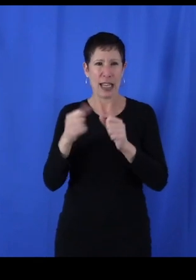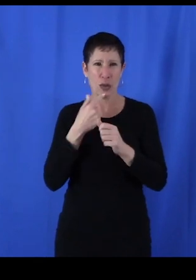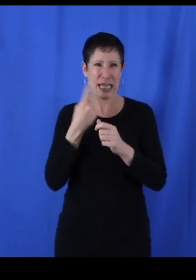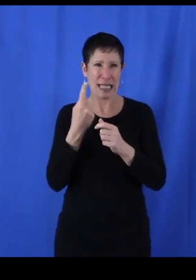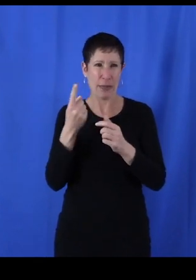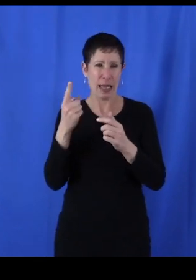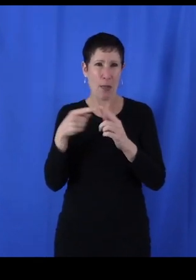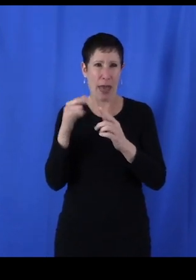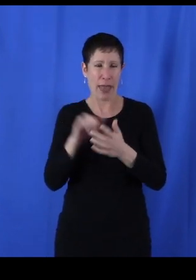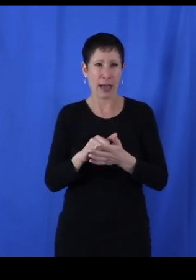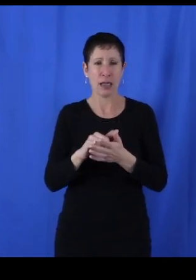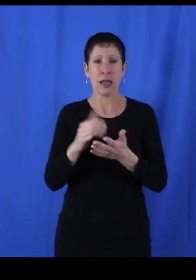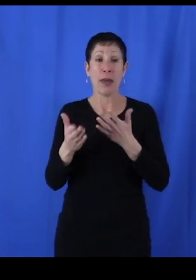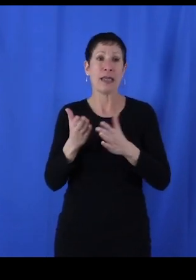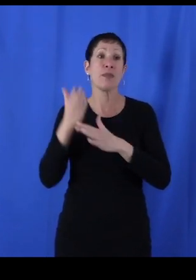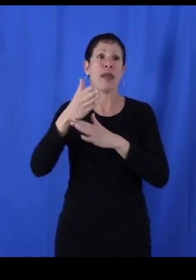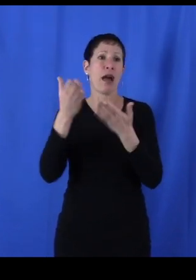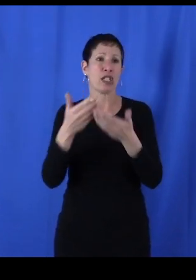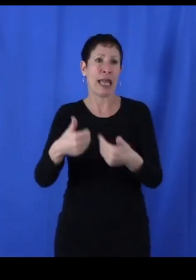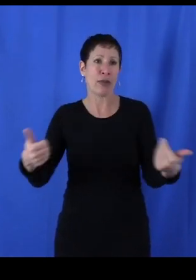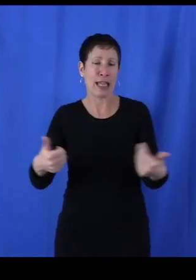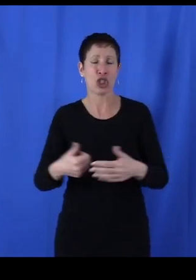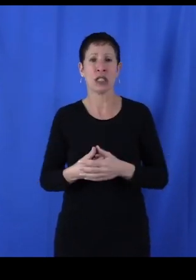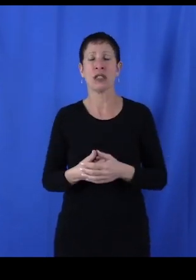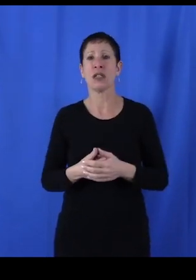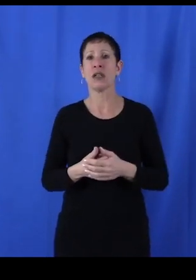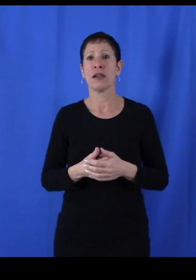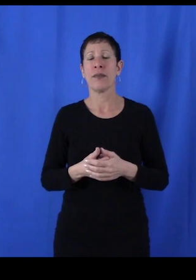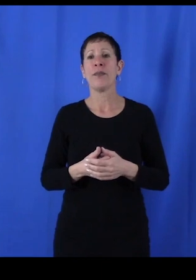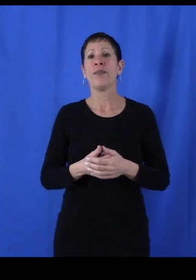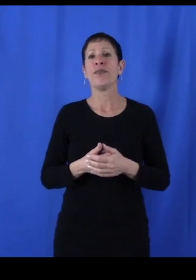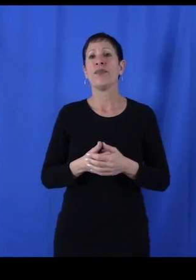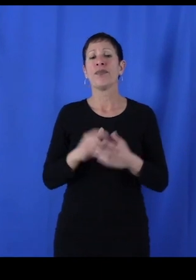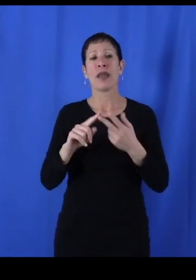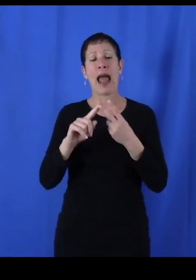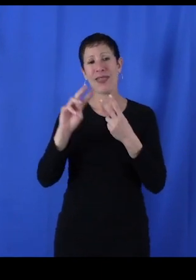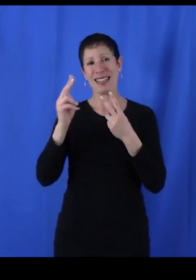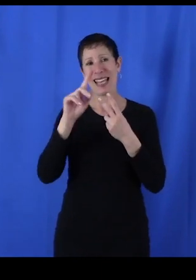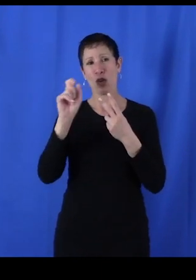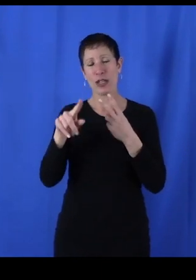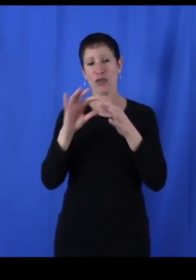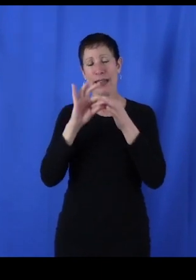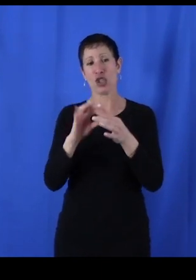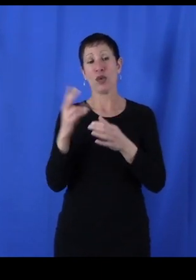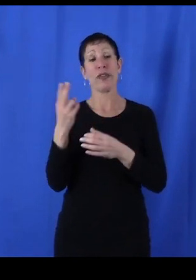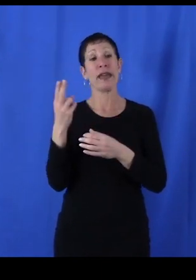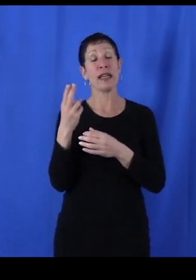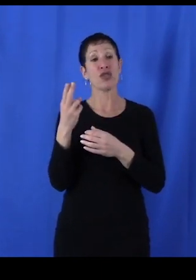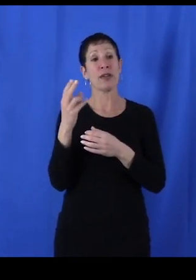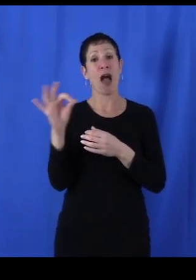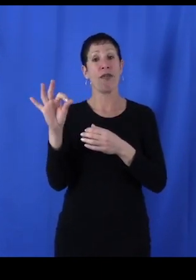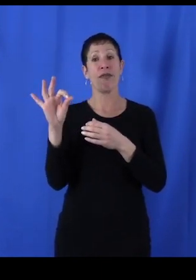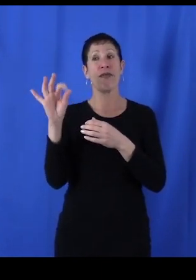And the second question has to do with the history of these networks, computer networks, and especially the Soviet attempts